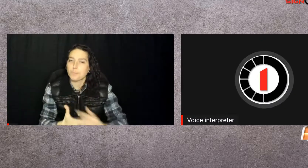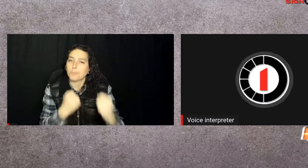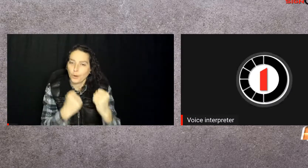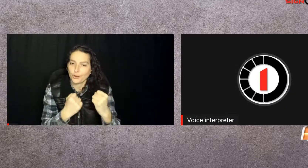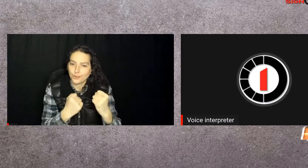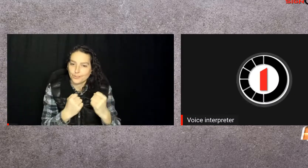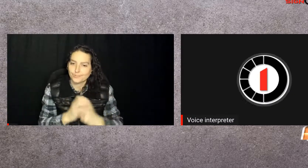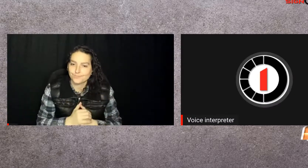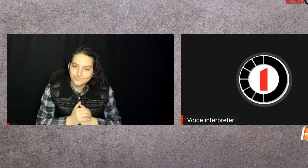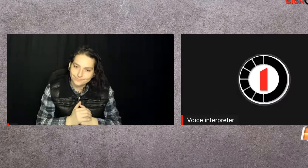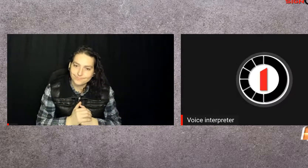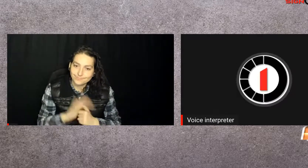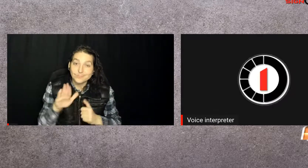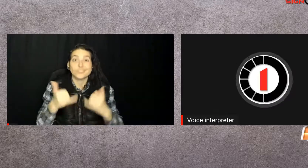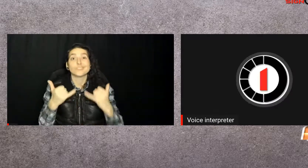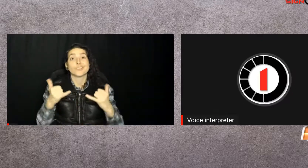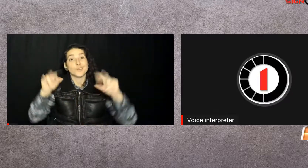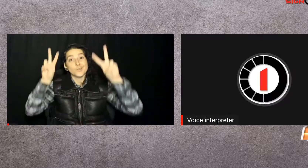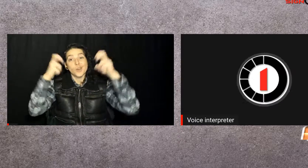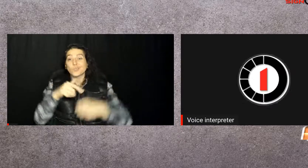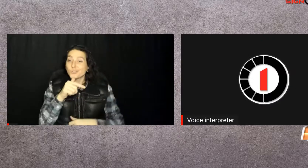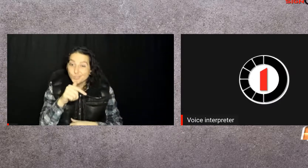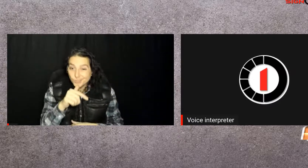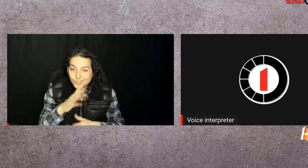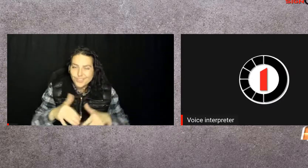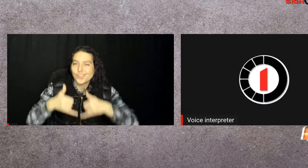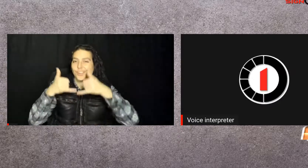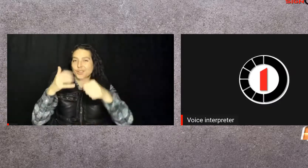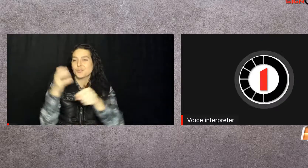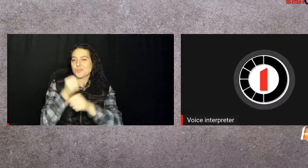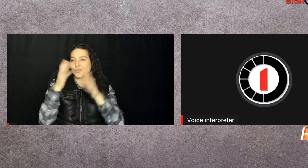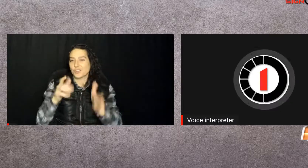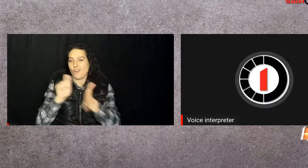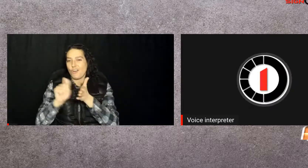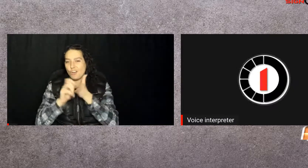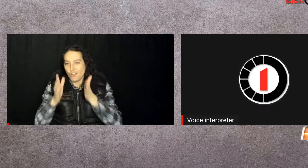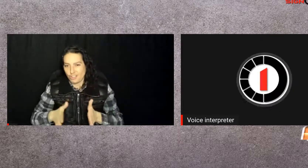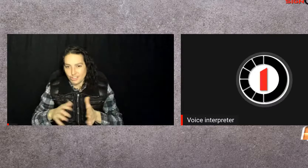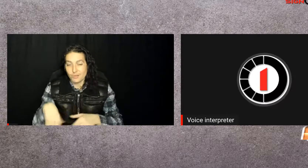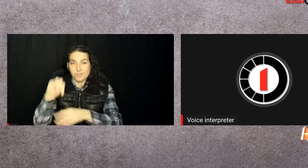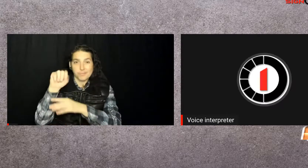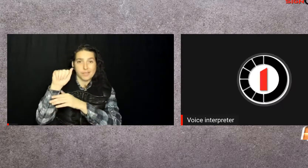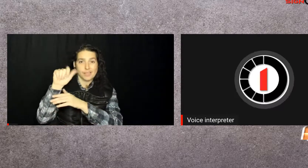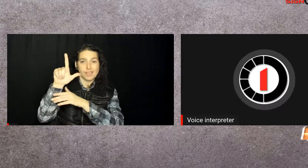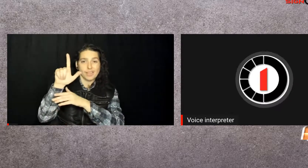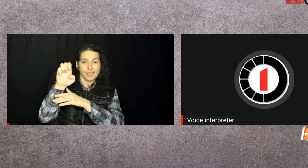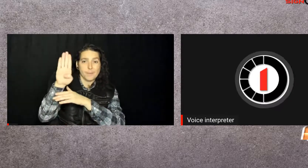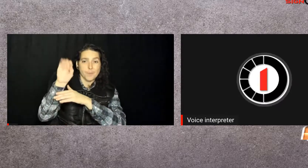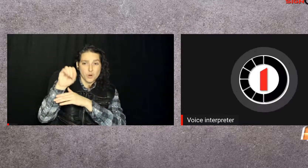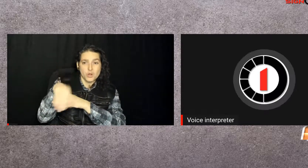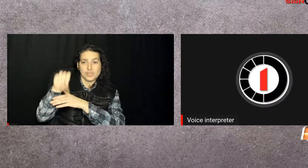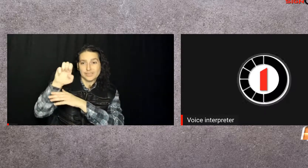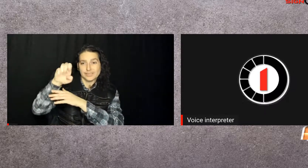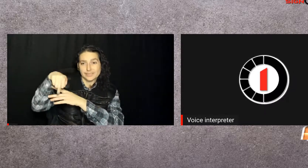higher, and find the courage to be a little bolder. Today's quote comes from award-winning author